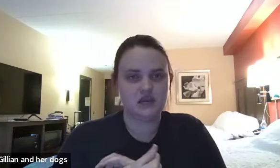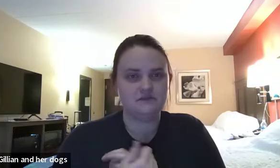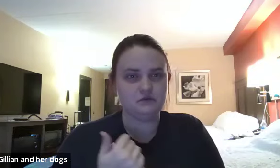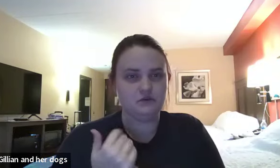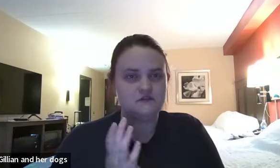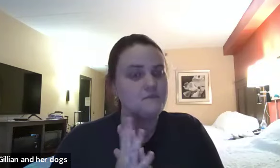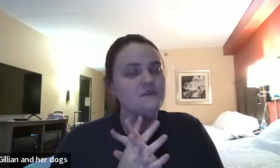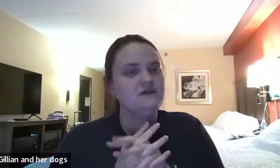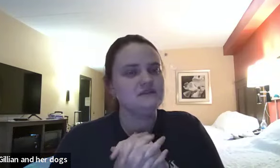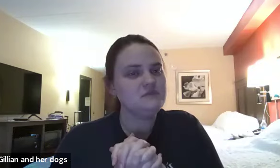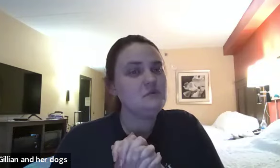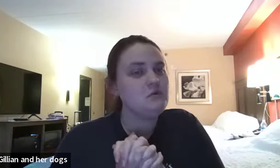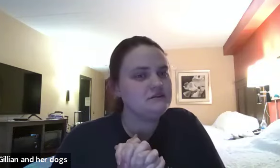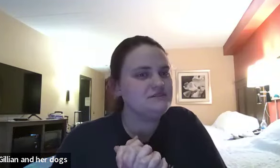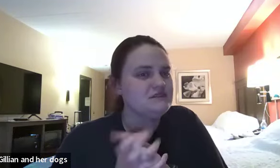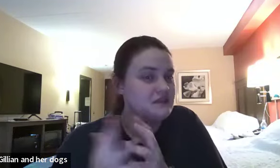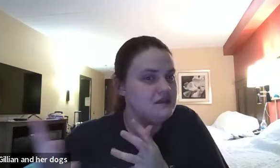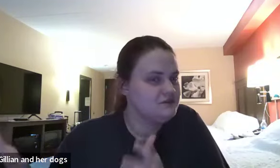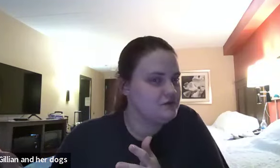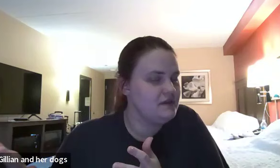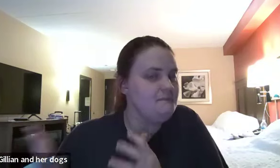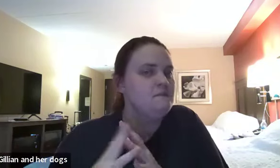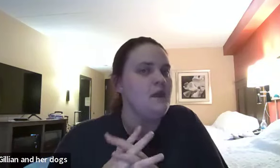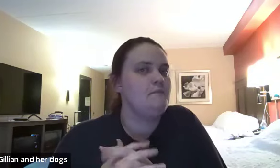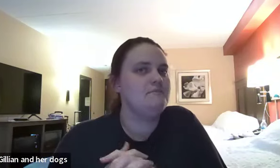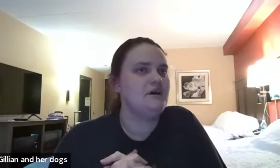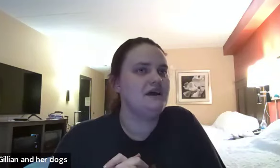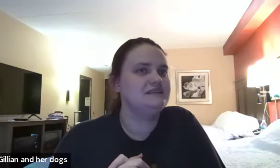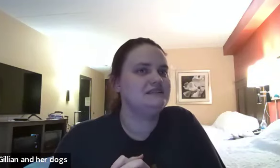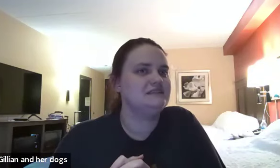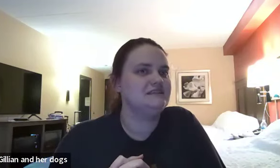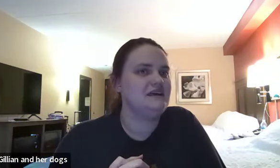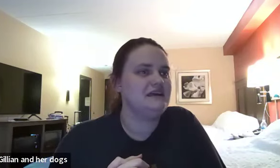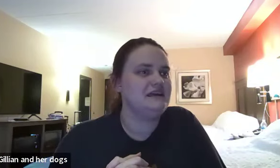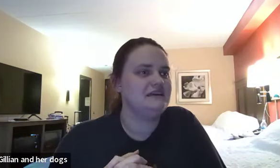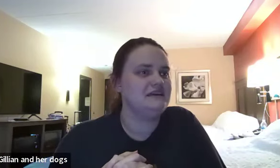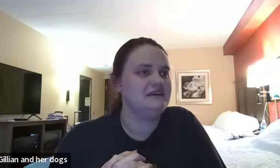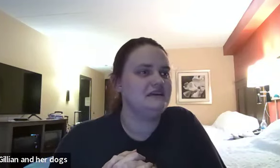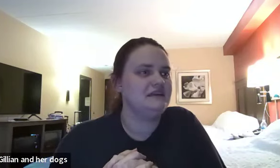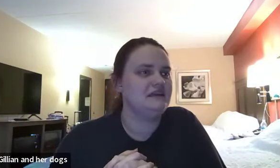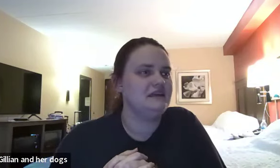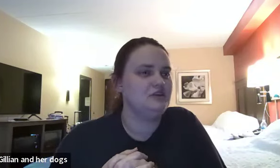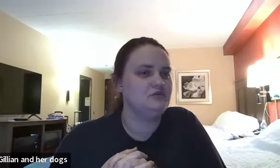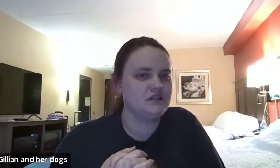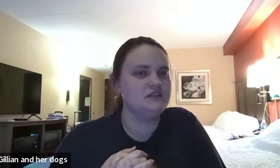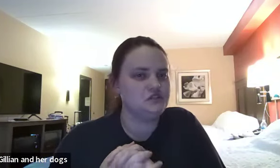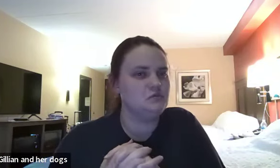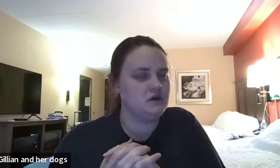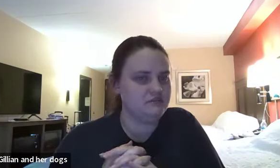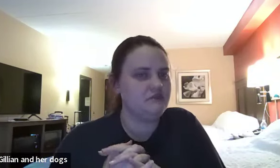kind of a rule of thumb. Some people will do the signs for them, but like you really do want to make